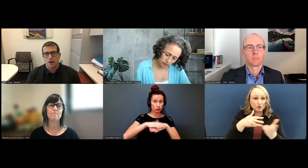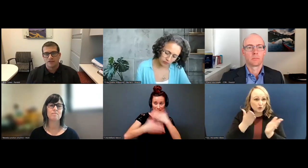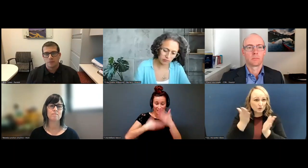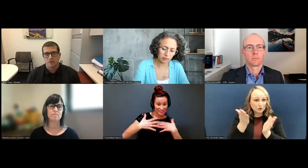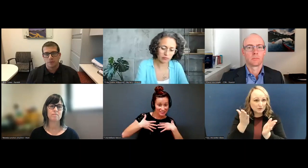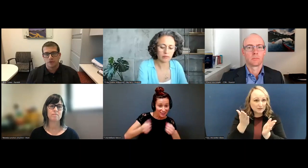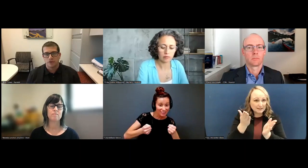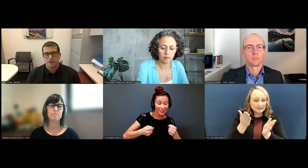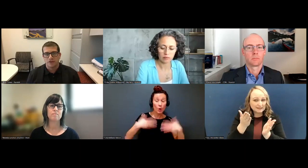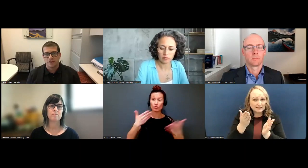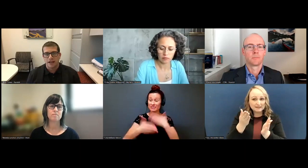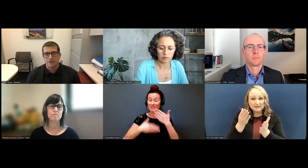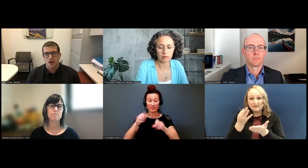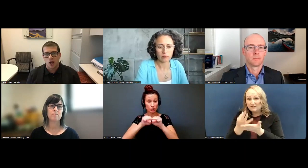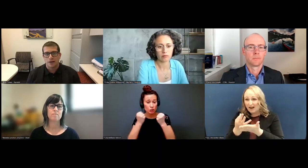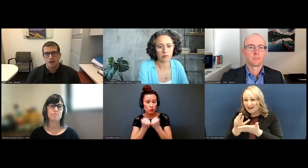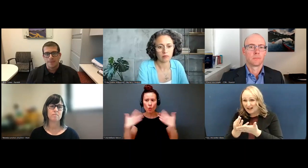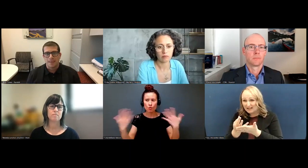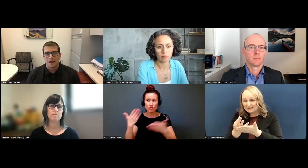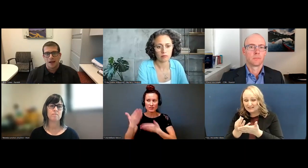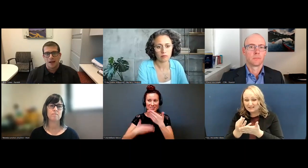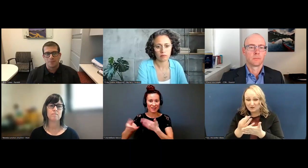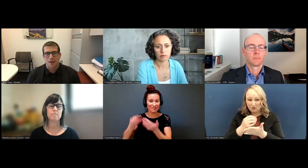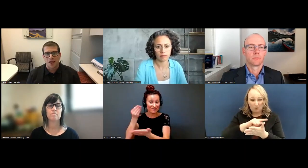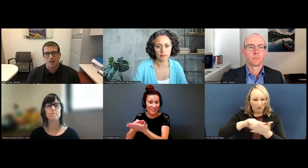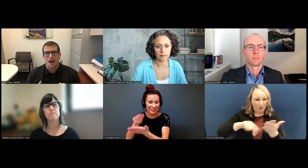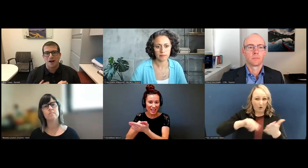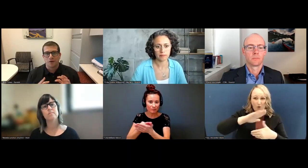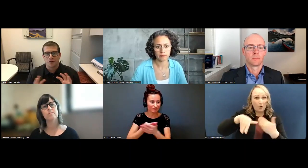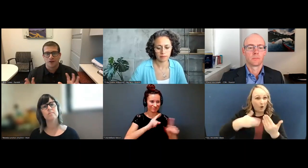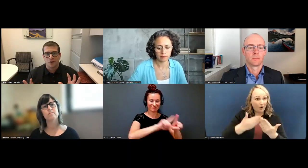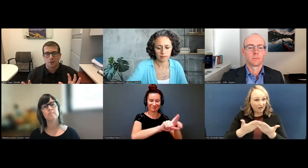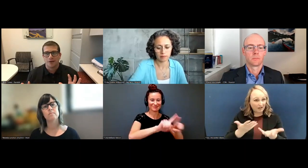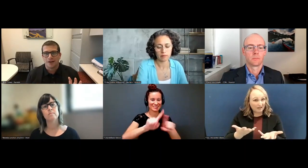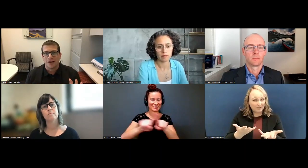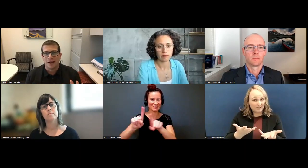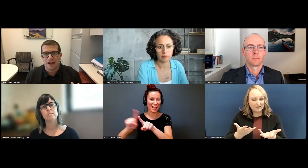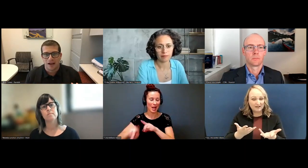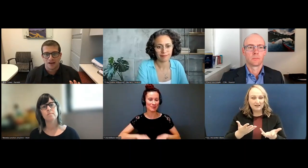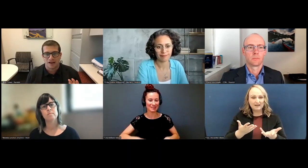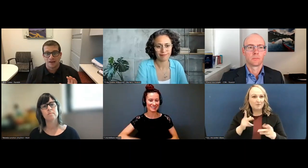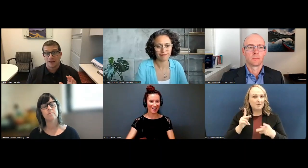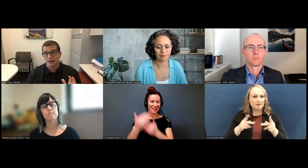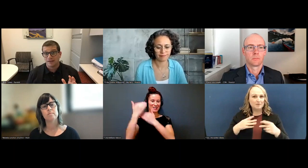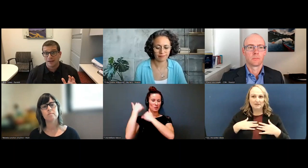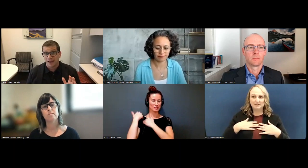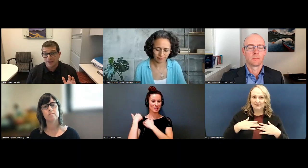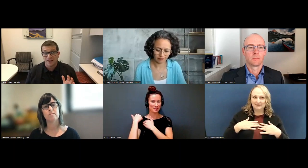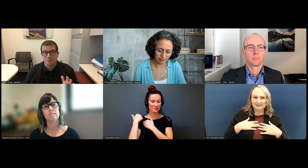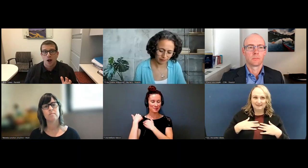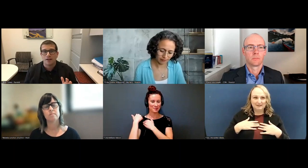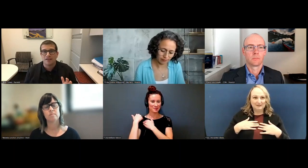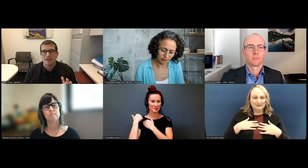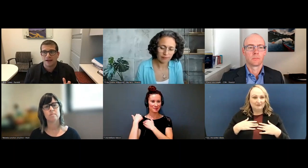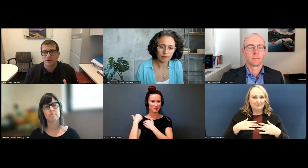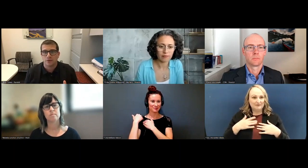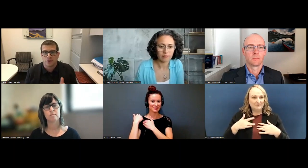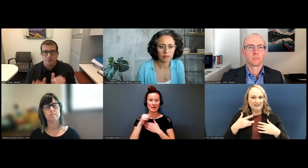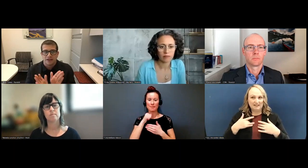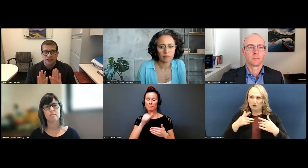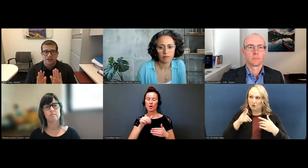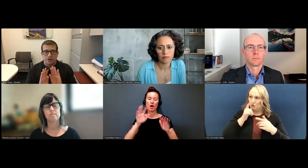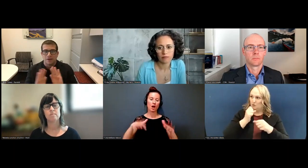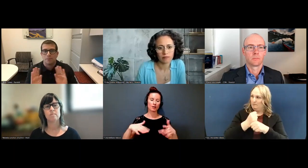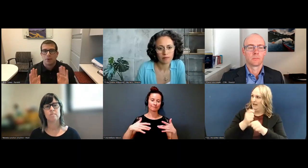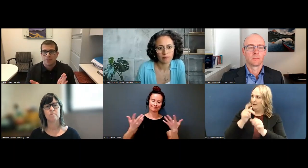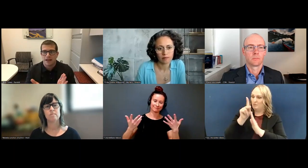often crosses multiple jurisdictions, and that's not the comfort zone, I think, of policymakers, where